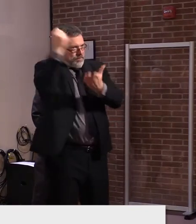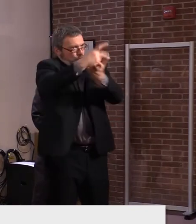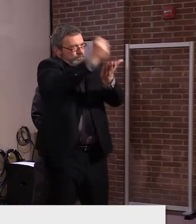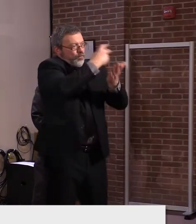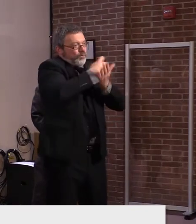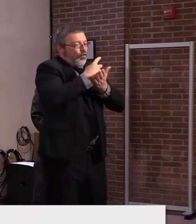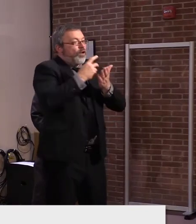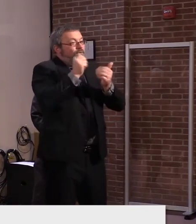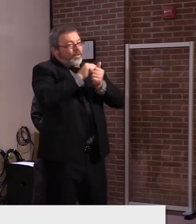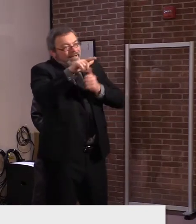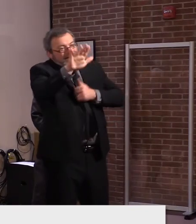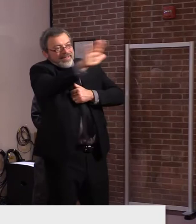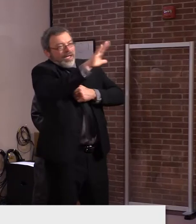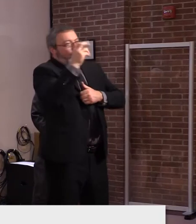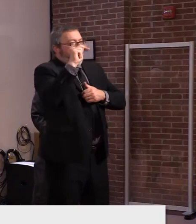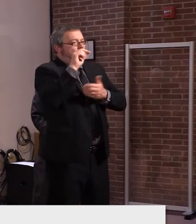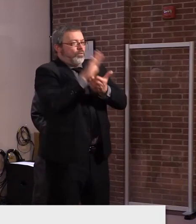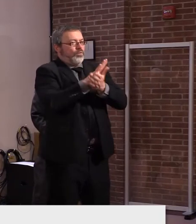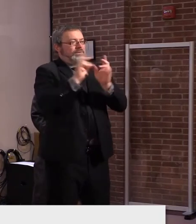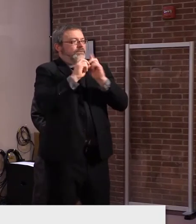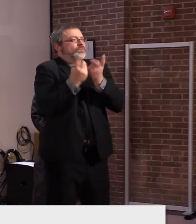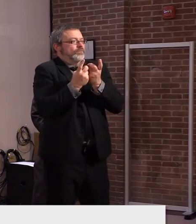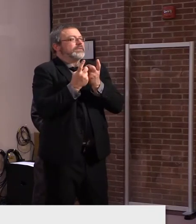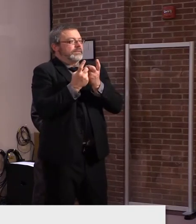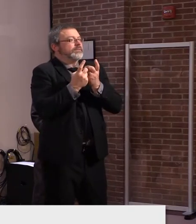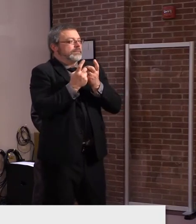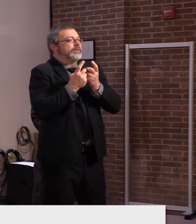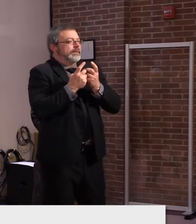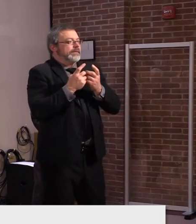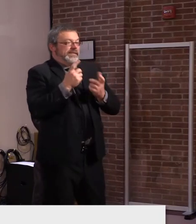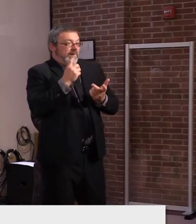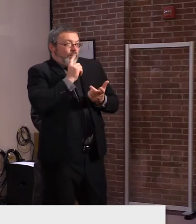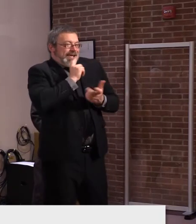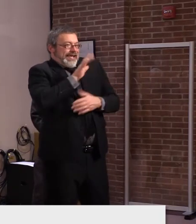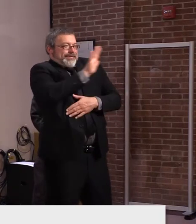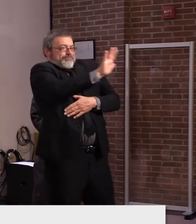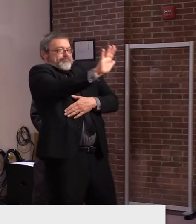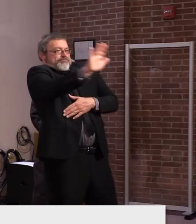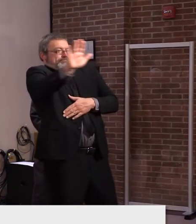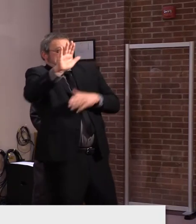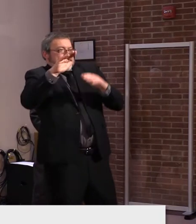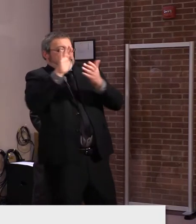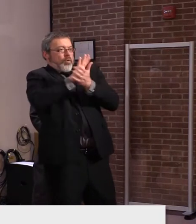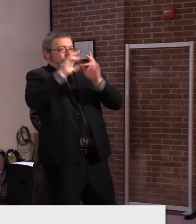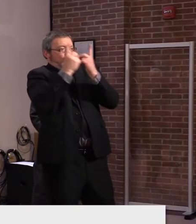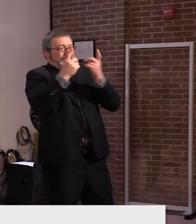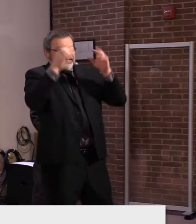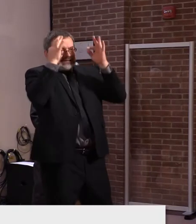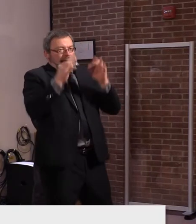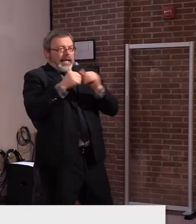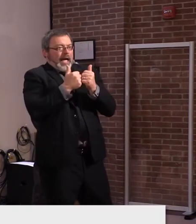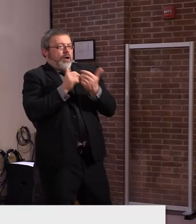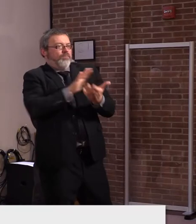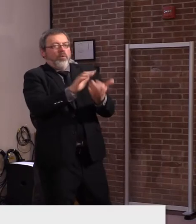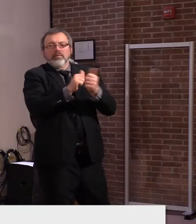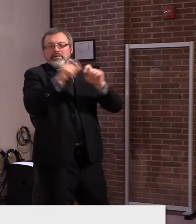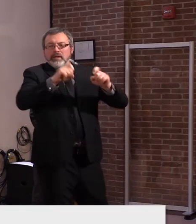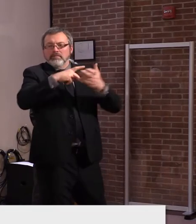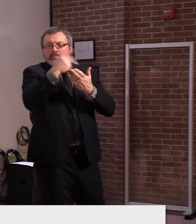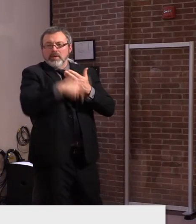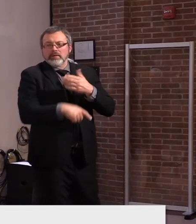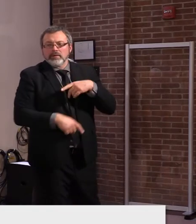for Dr. Kale. So I wanted to know if you guys have any estimate in terms of how many Pfizer